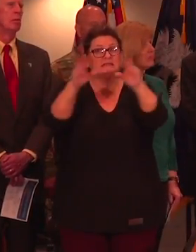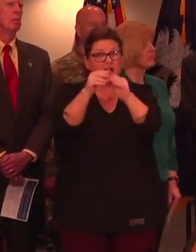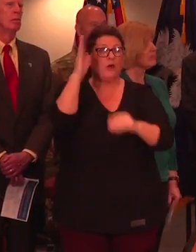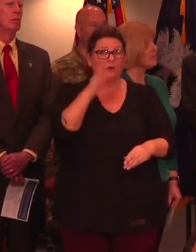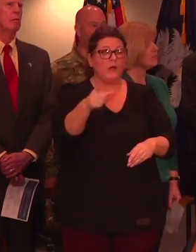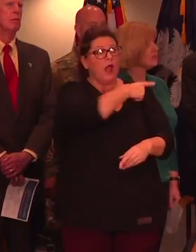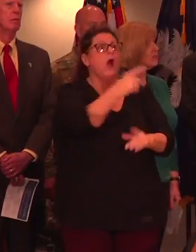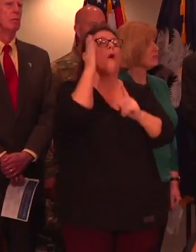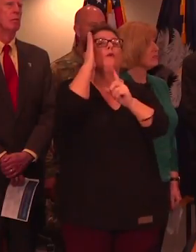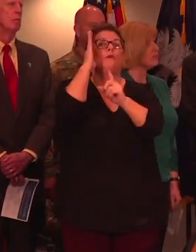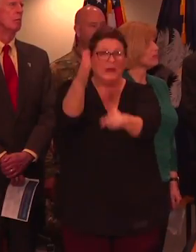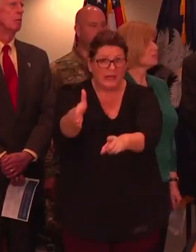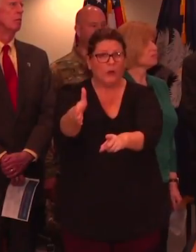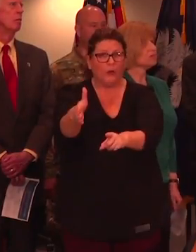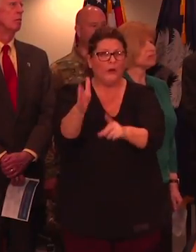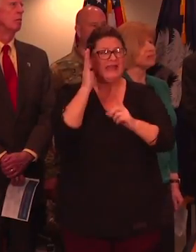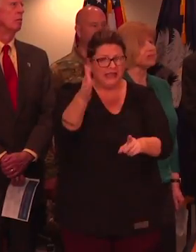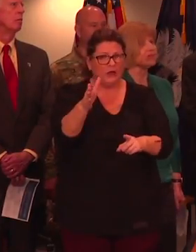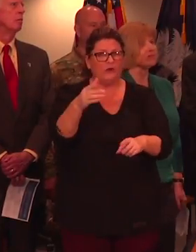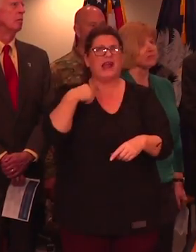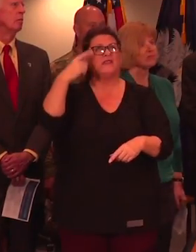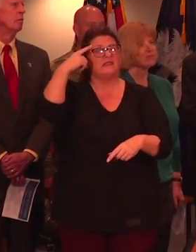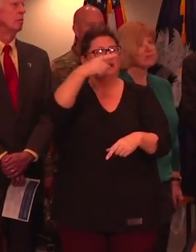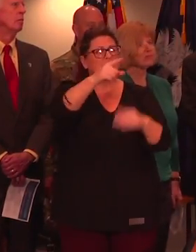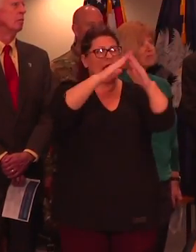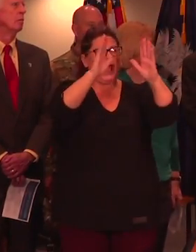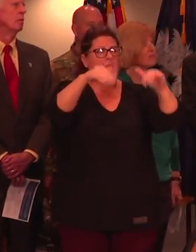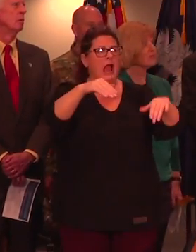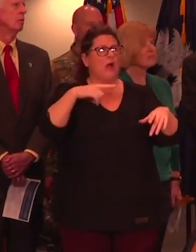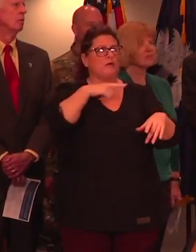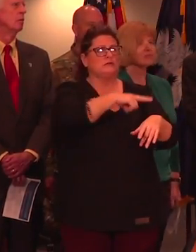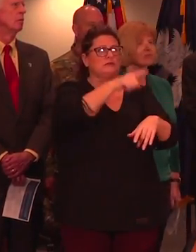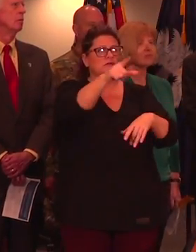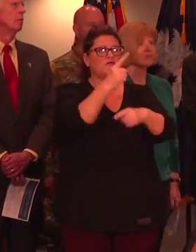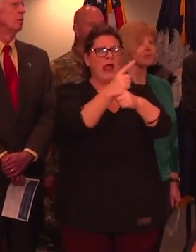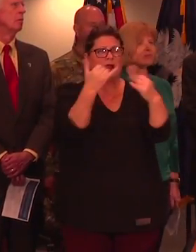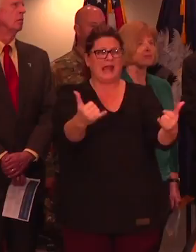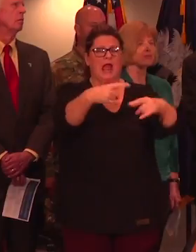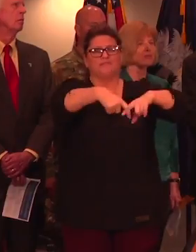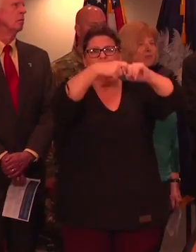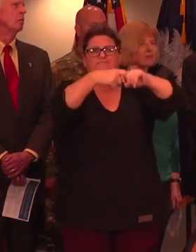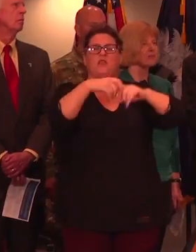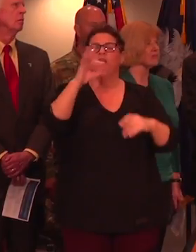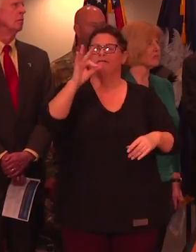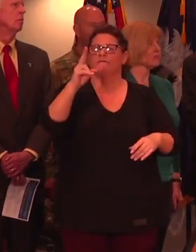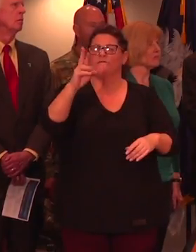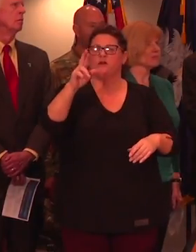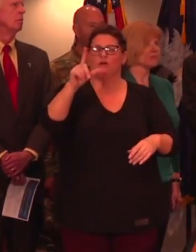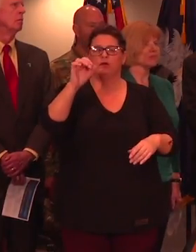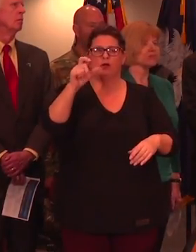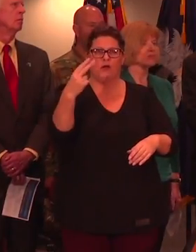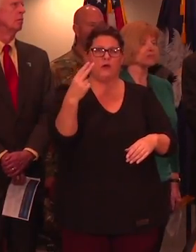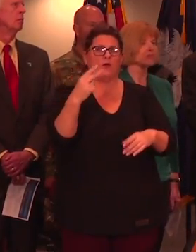They are going to do that. The House is on furlough, I believe. That will be up to them, but of course, when they come back, they are